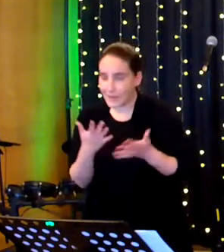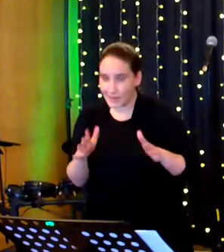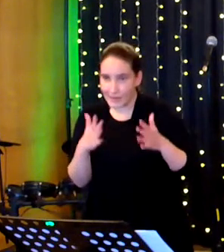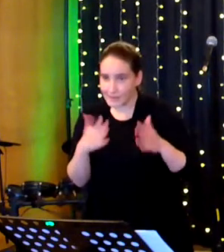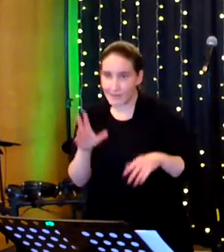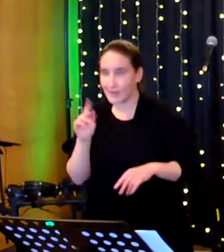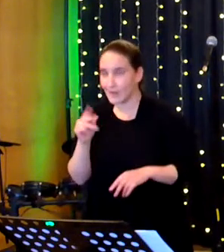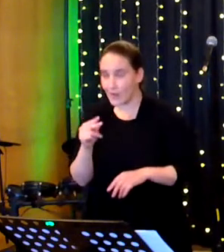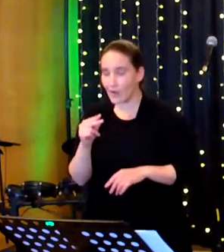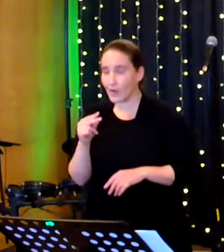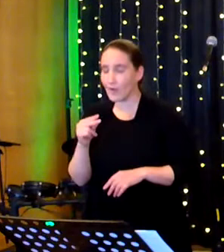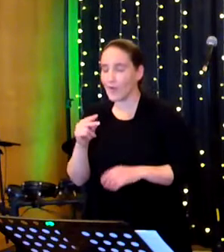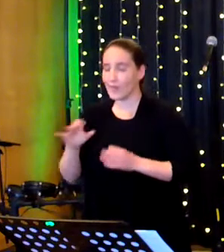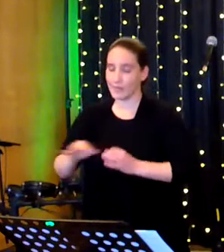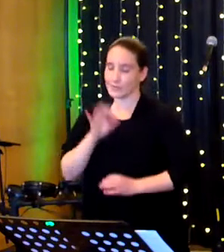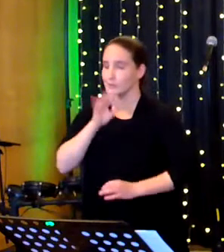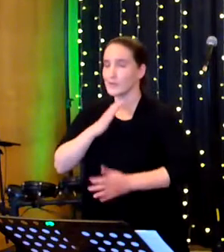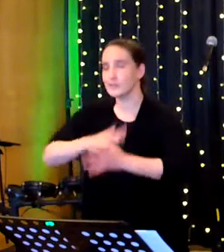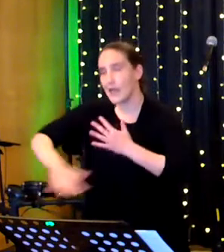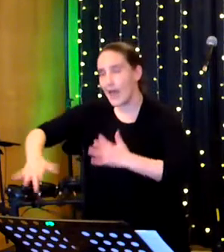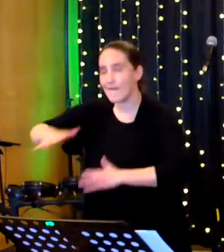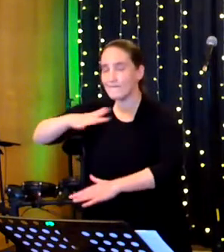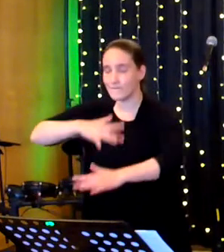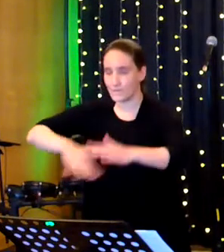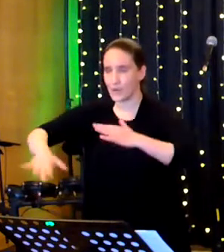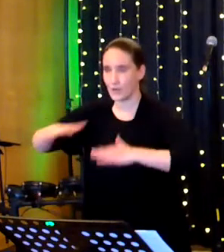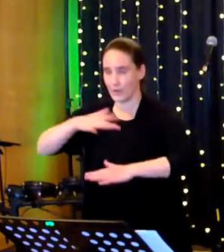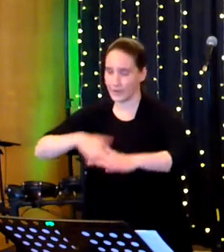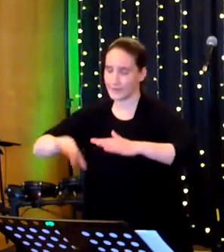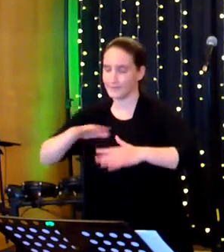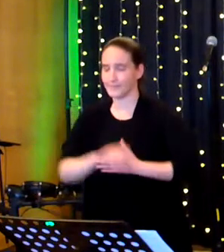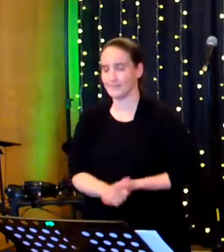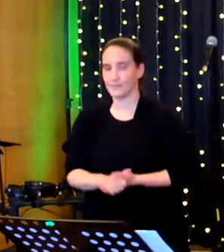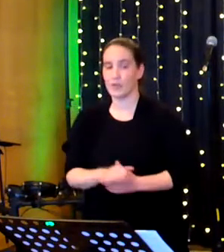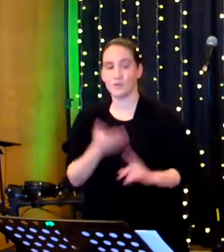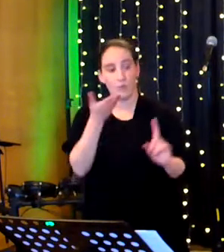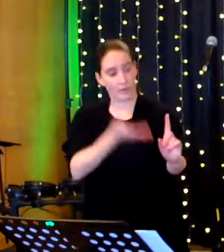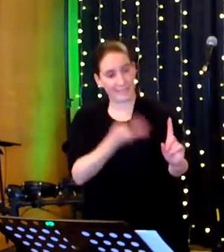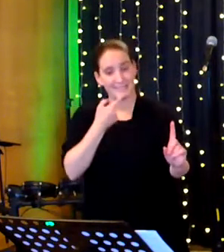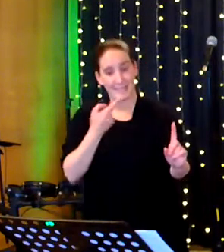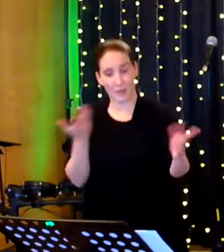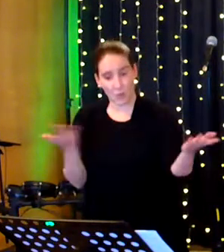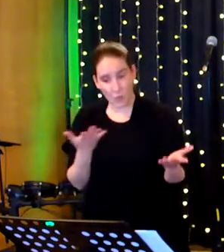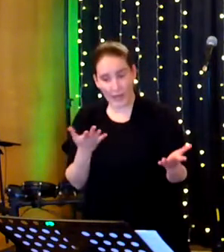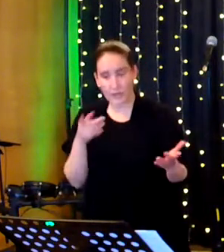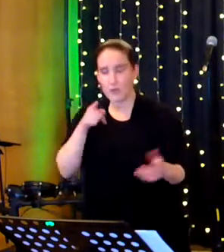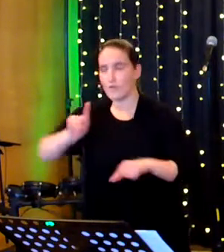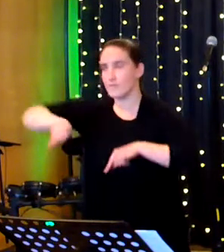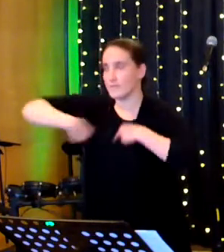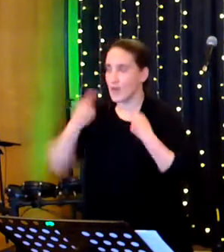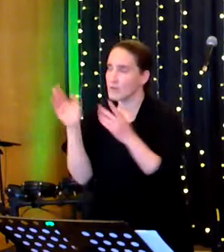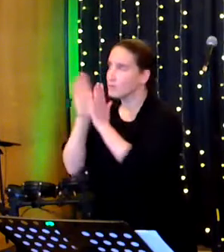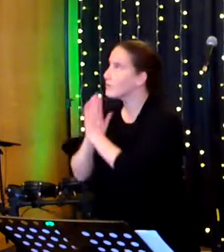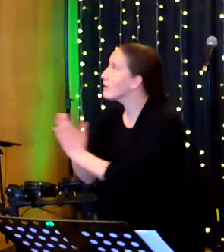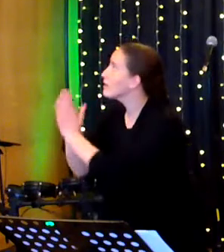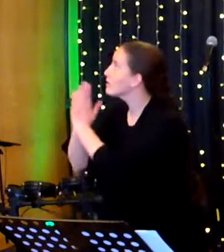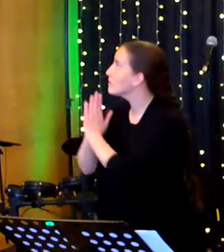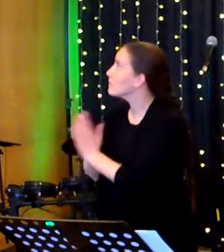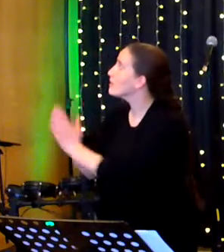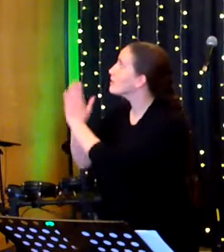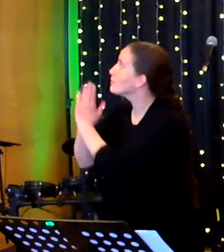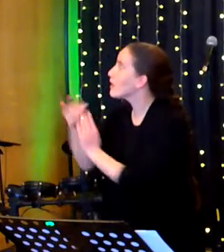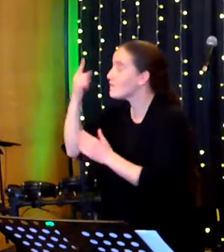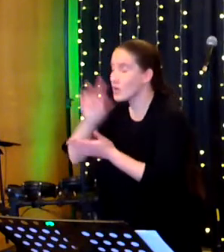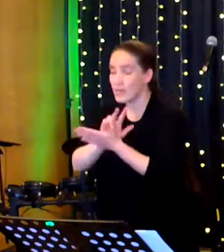saying, you've been praying for the last 3 weeks. I've been doing battle in the heavenly realms on your